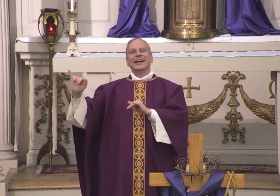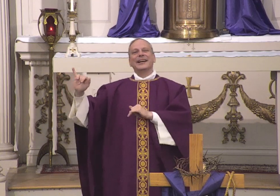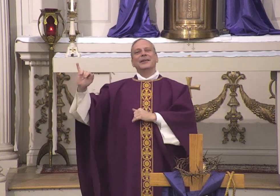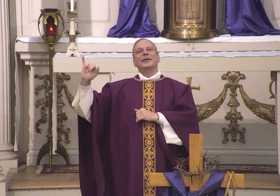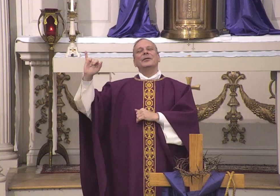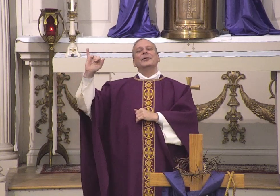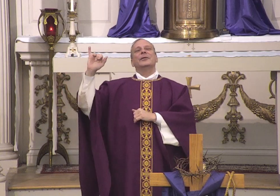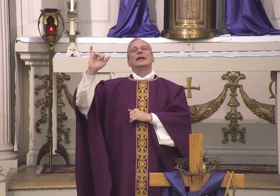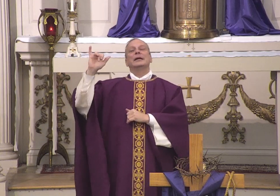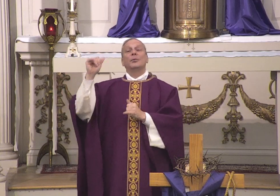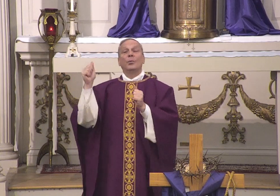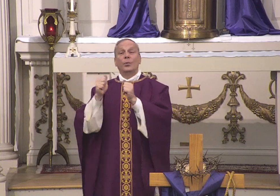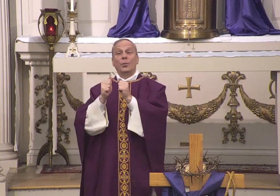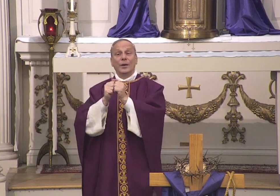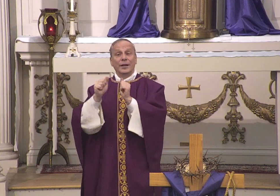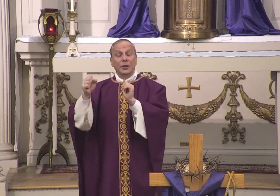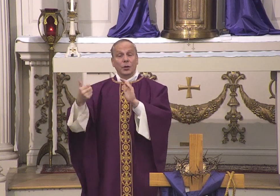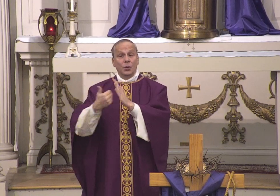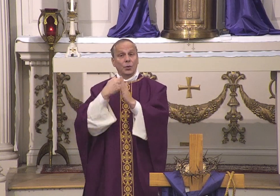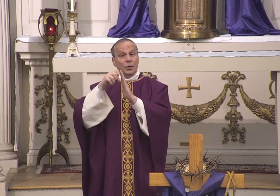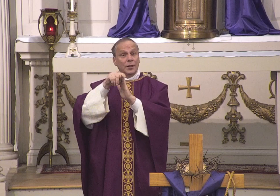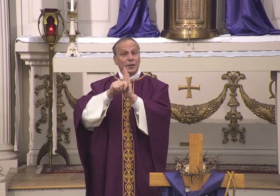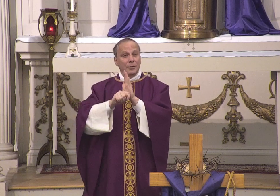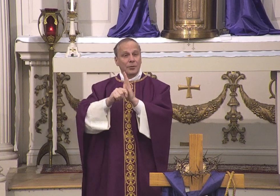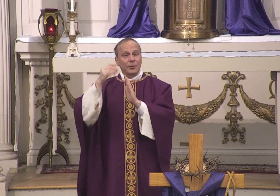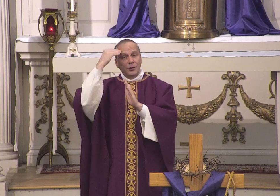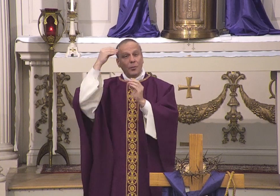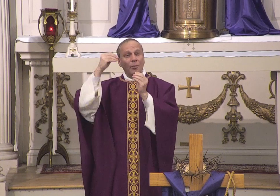way. But at the same time,